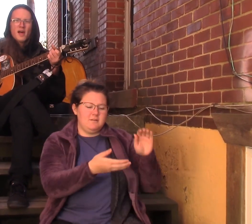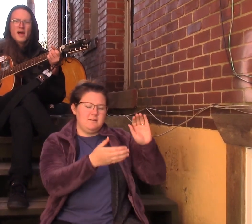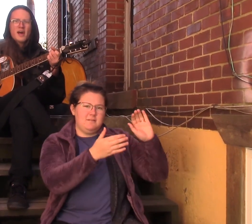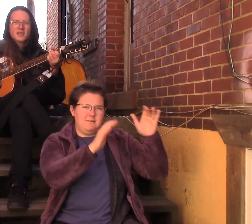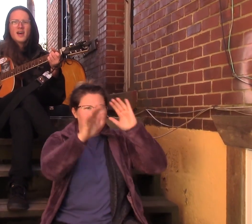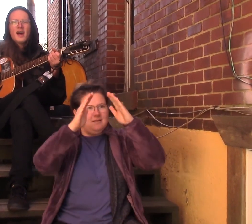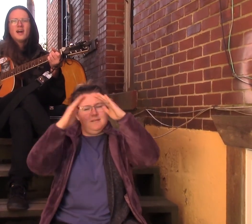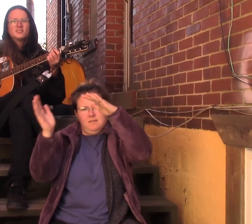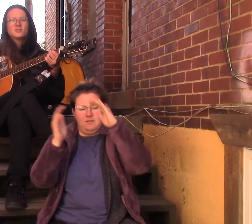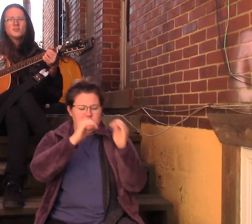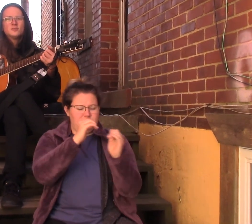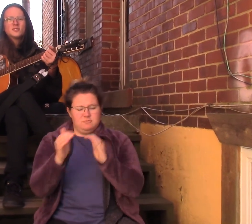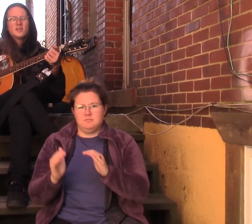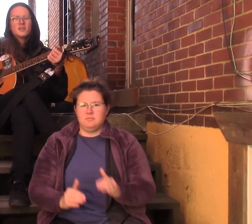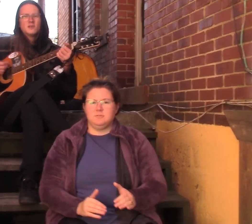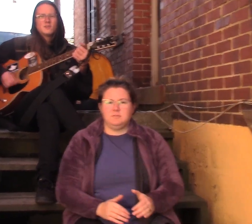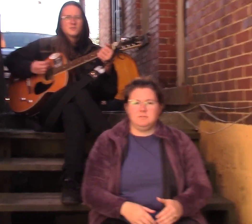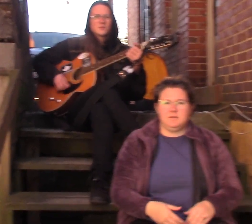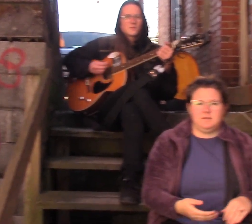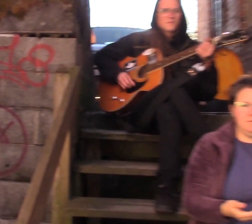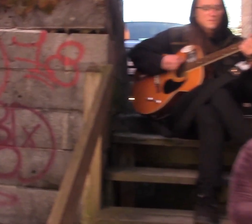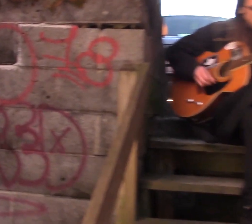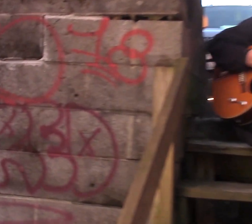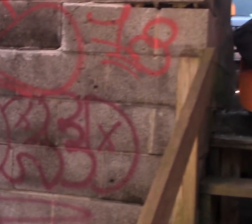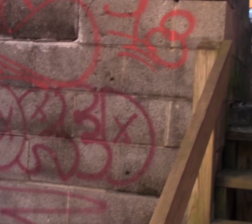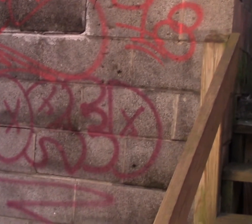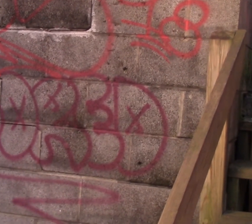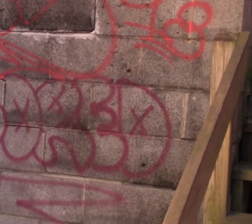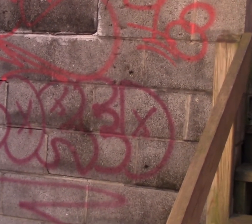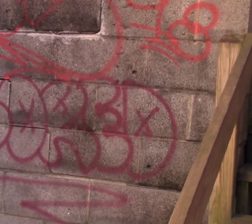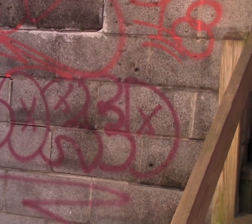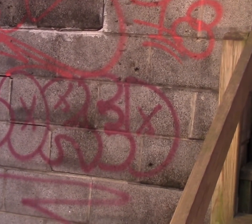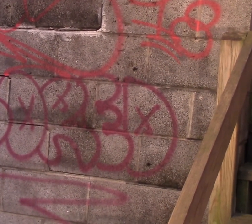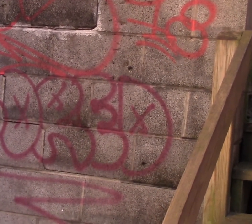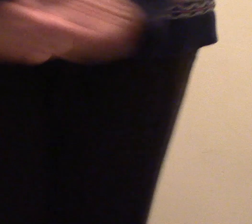of black-eyed Susans.